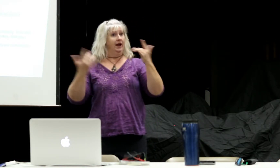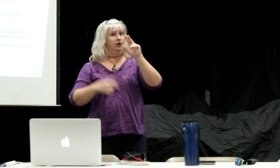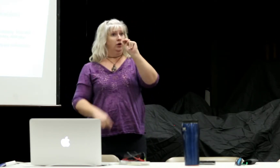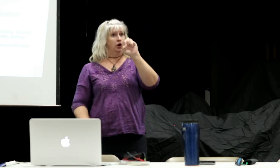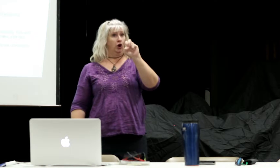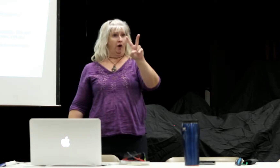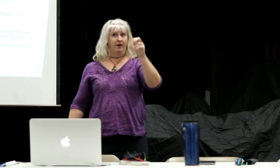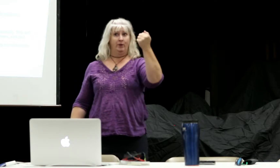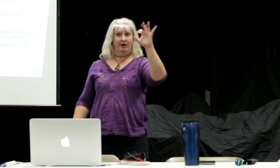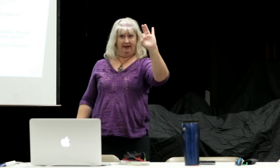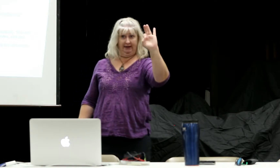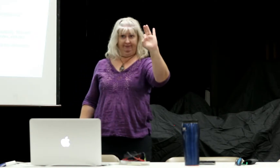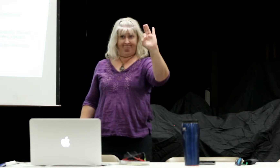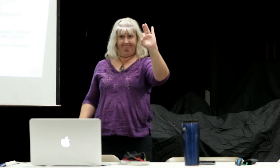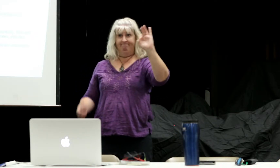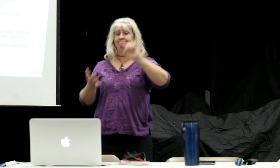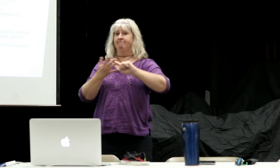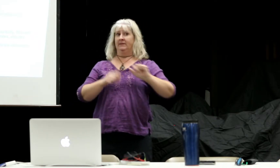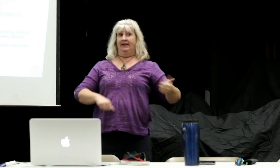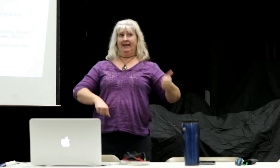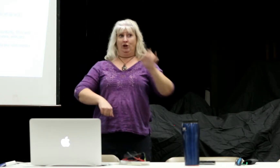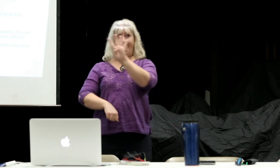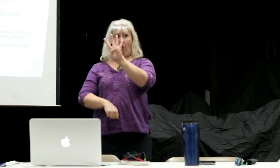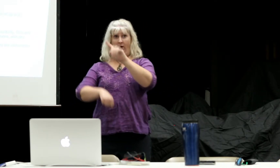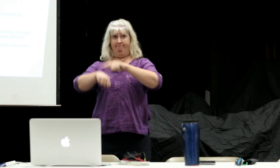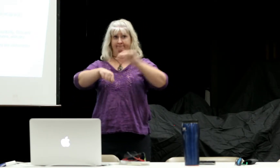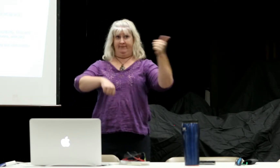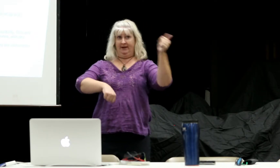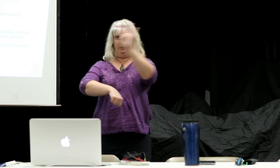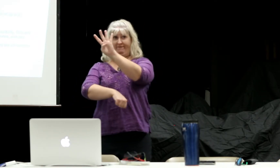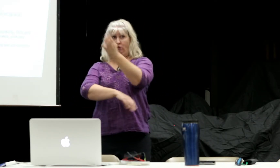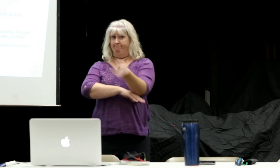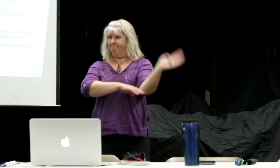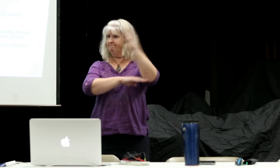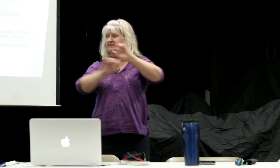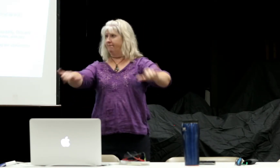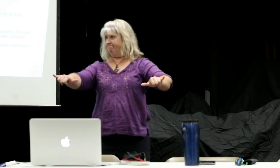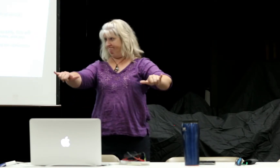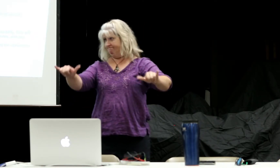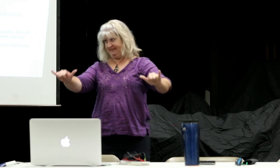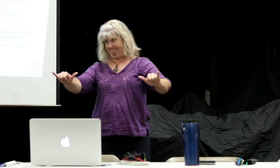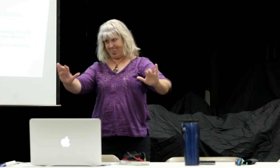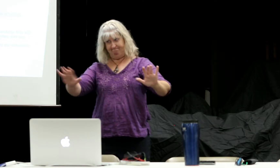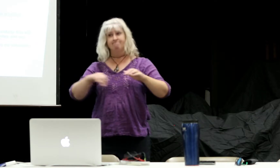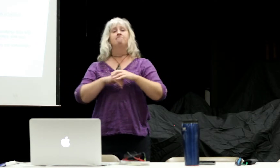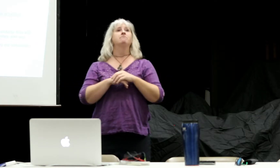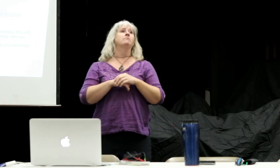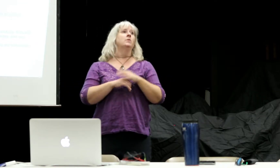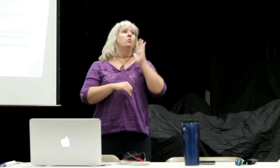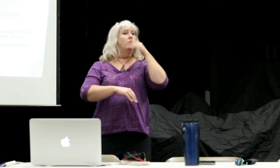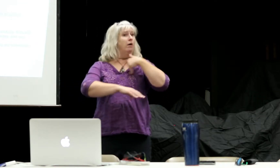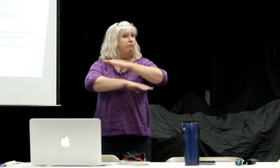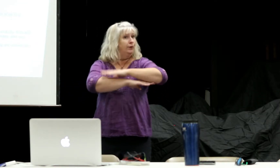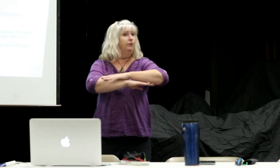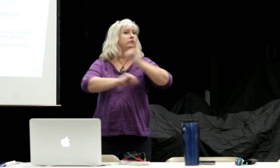now, but we are doing our best. It is November 19th, 10 to 4. It'll be a Saturday.